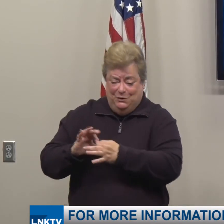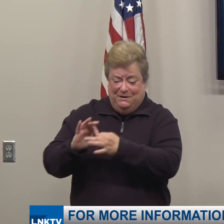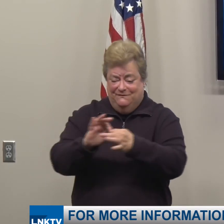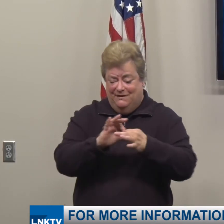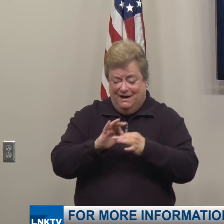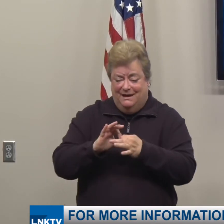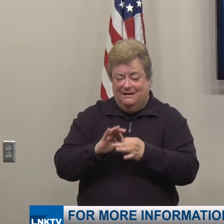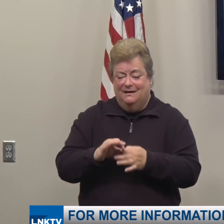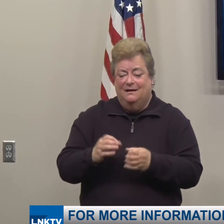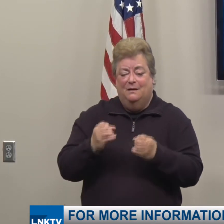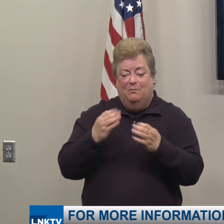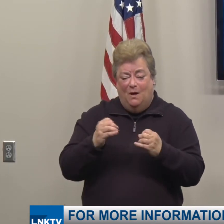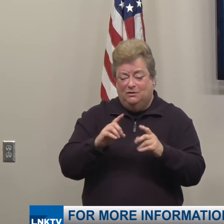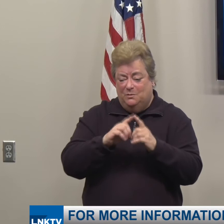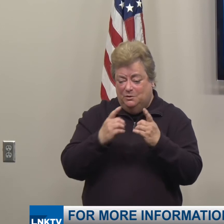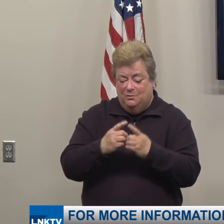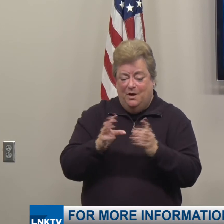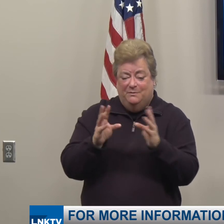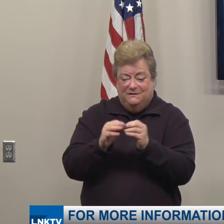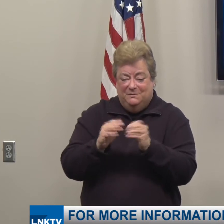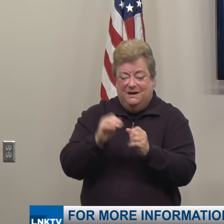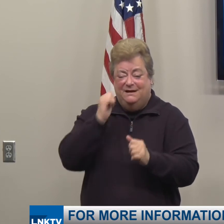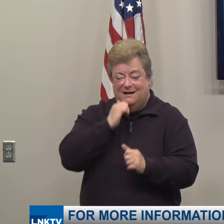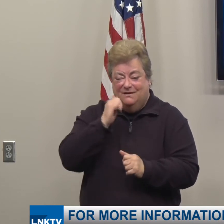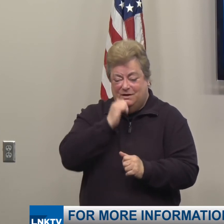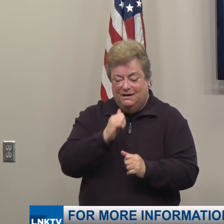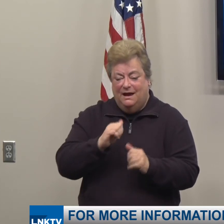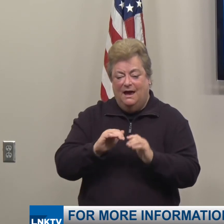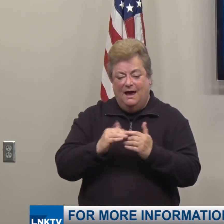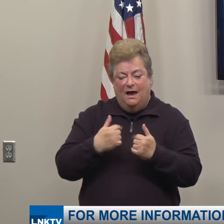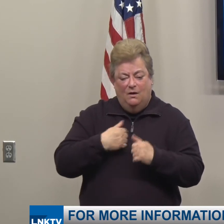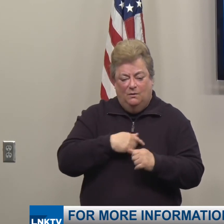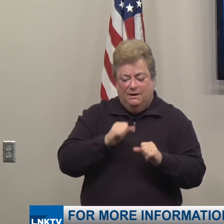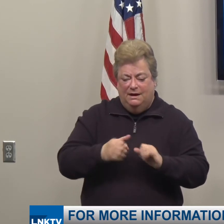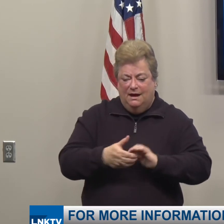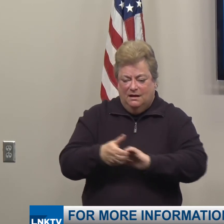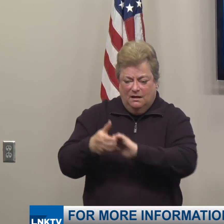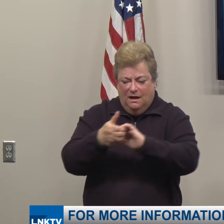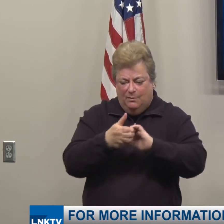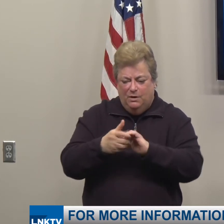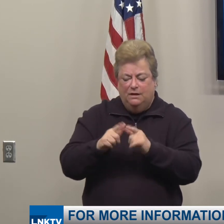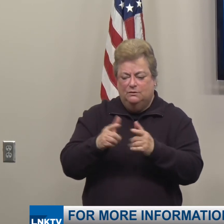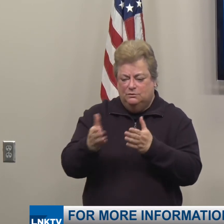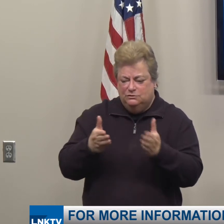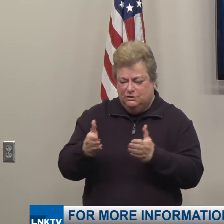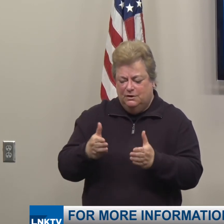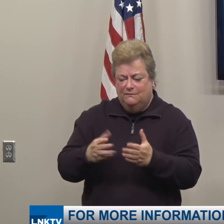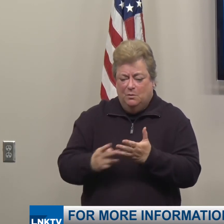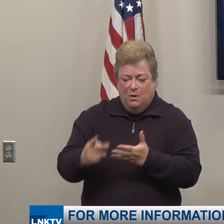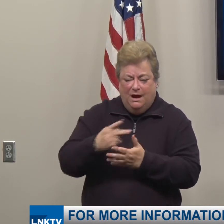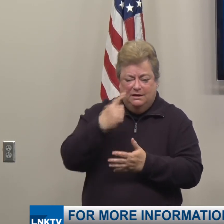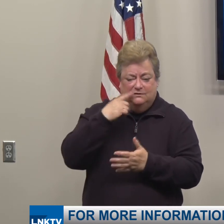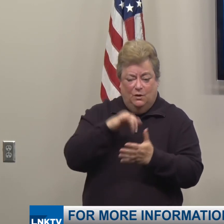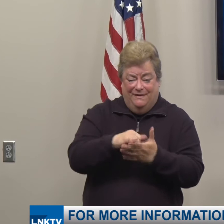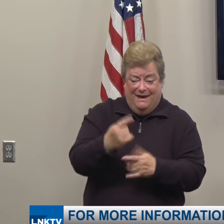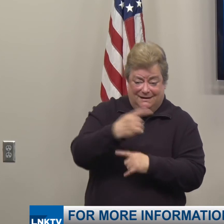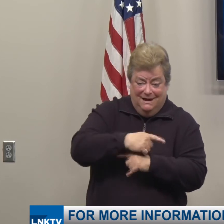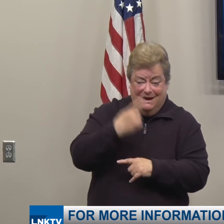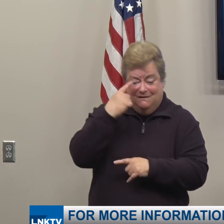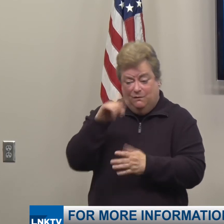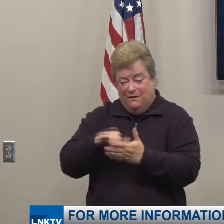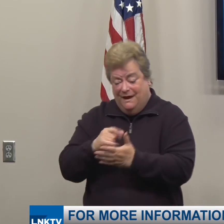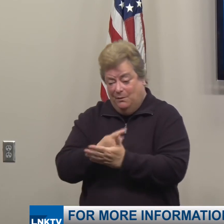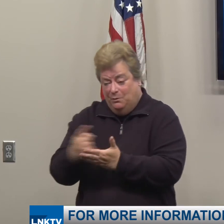multiple departments meeting every day to talk about how they can collaborate to help serve on our priorities for the day and the week.